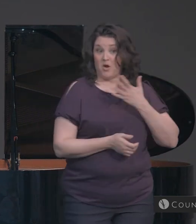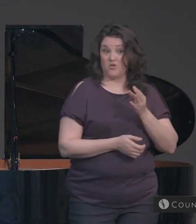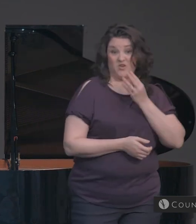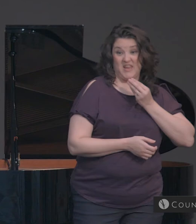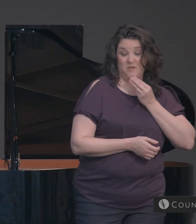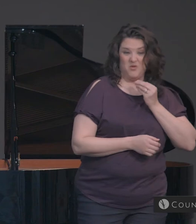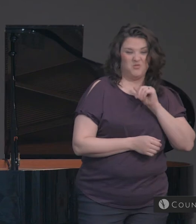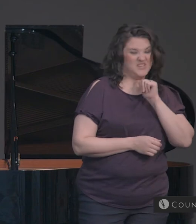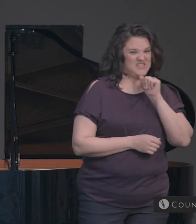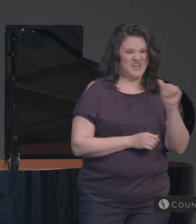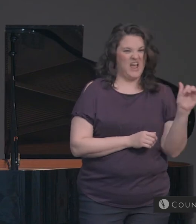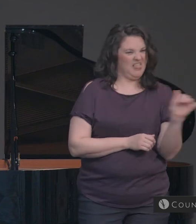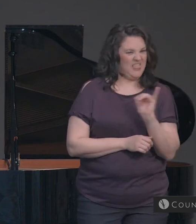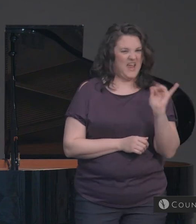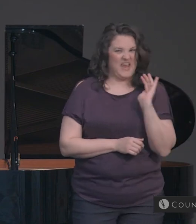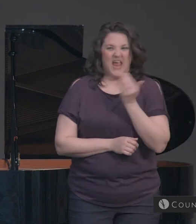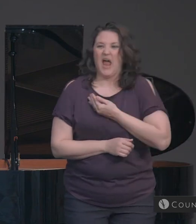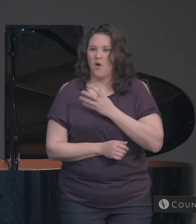care about